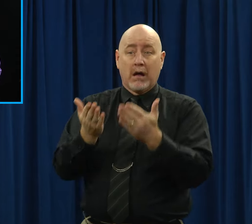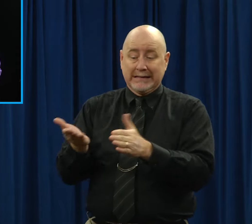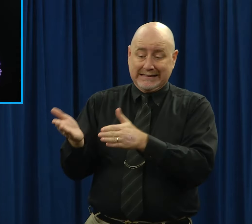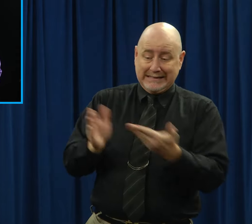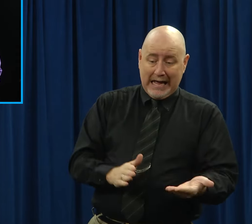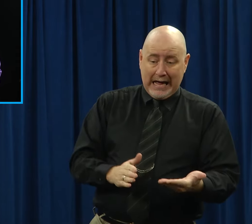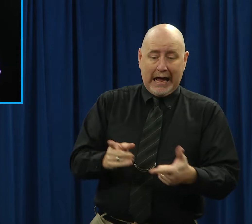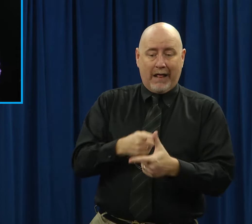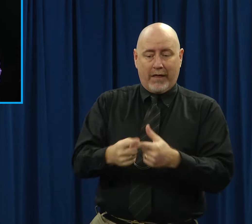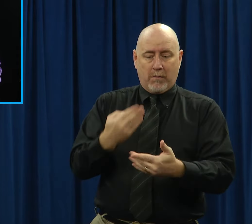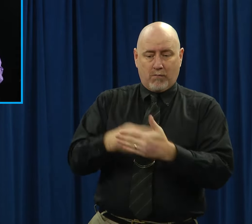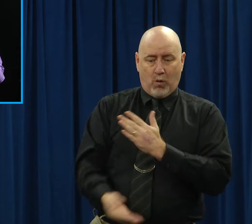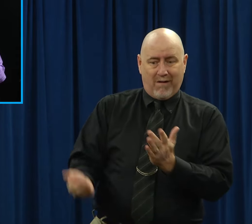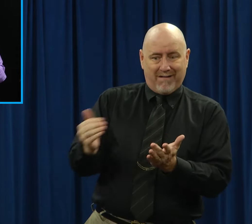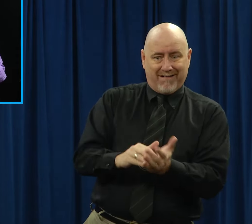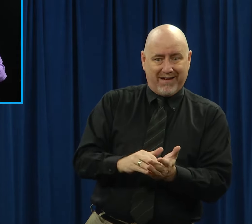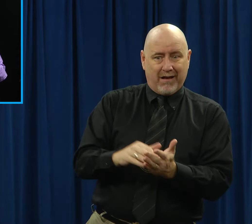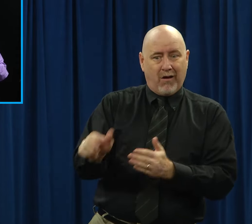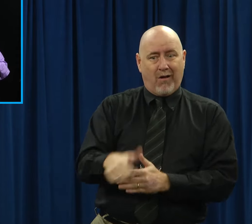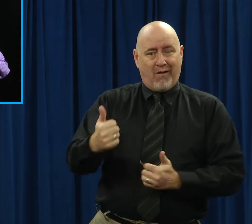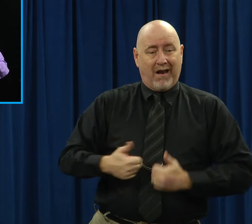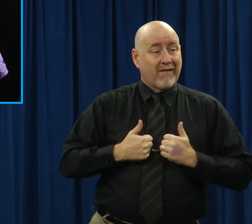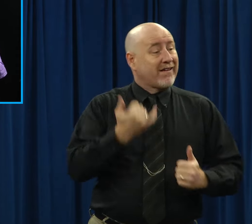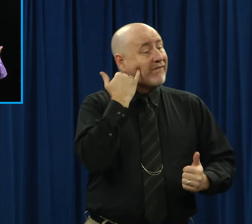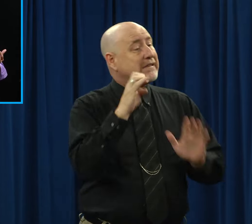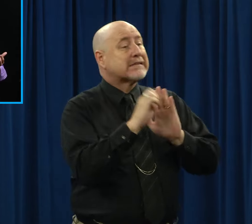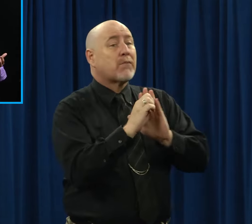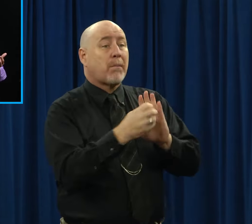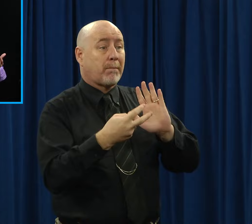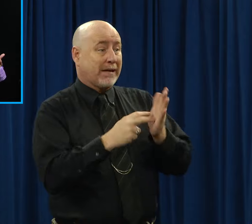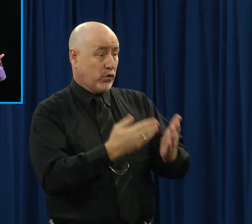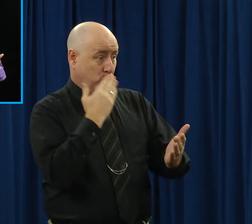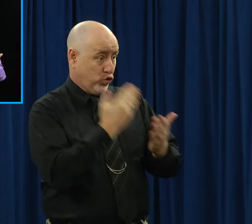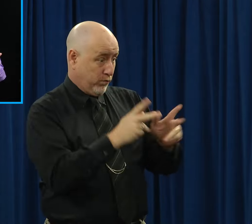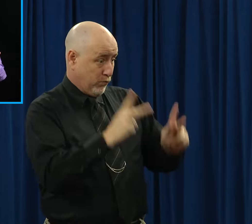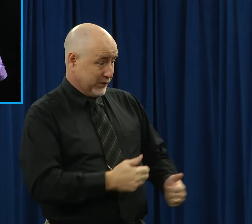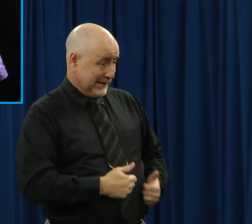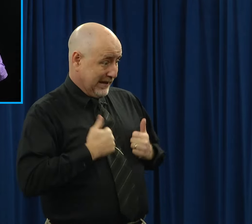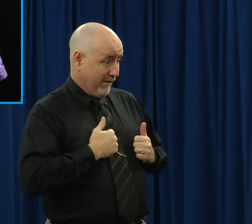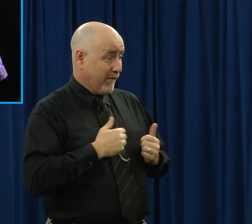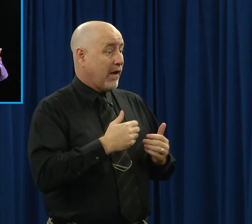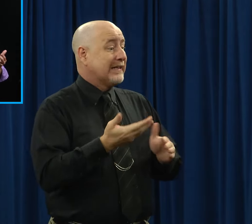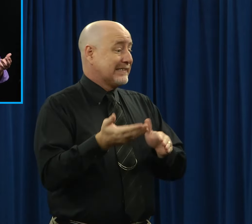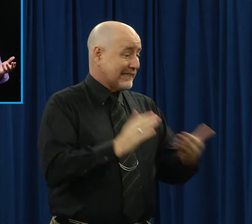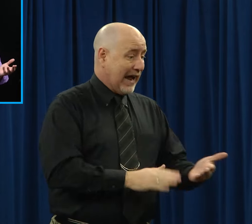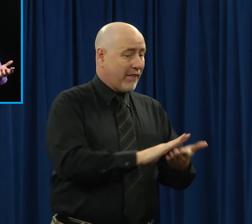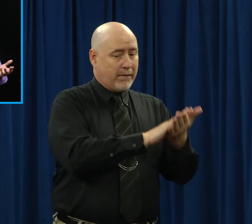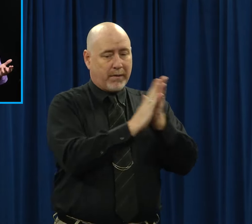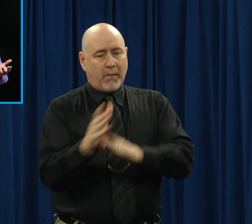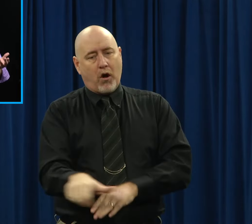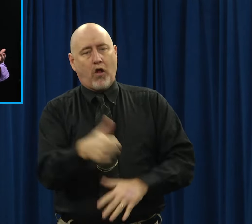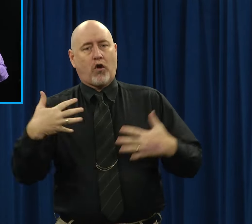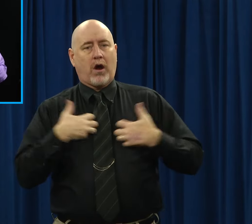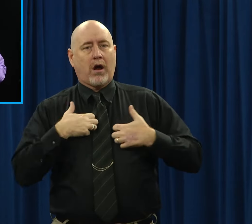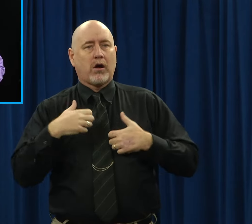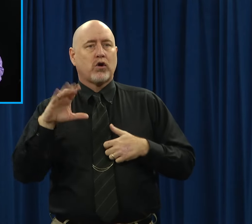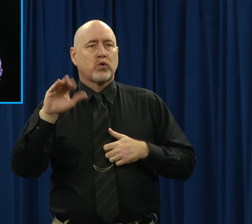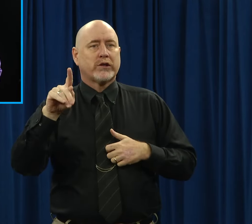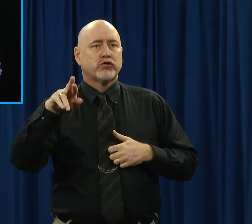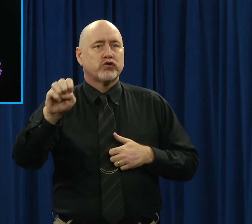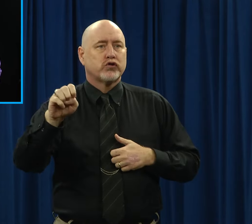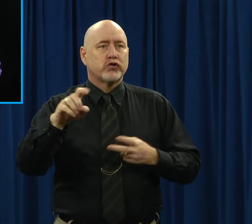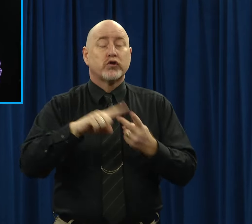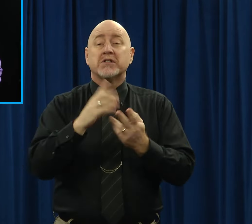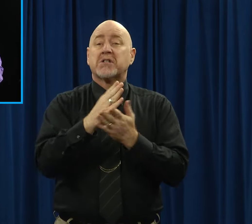suggested reincarnation. That is the idea that if you've lived a good life, you come back in the form of another creature. Some have the idea